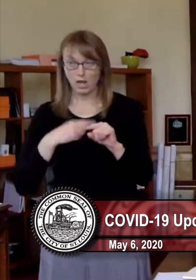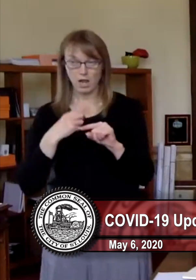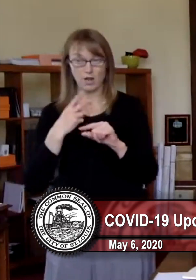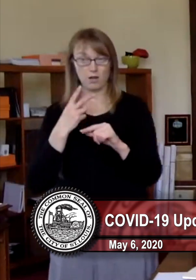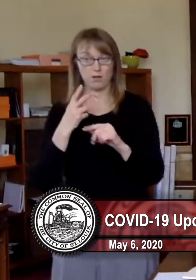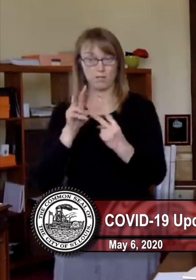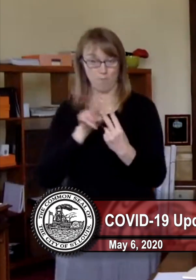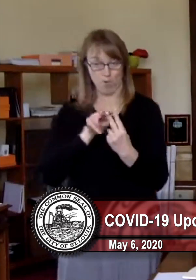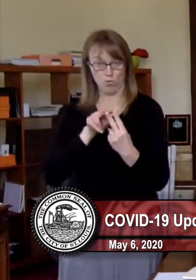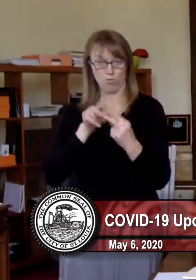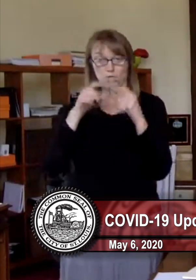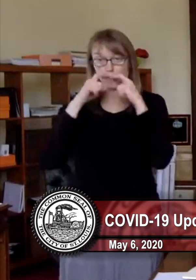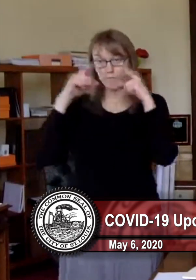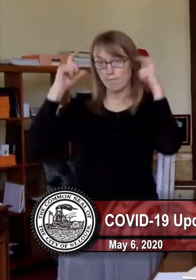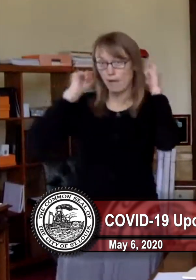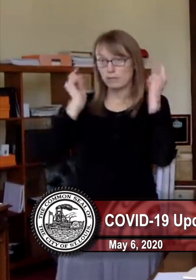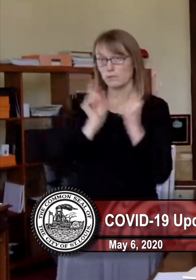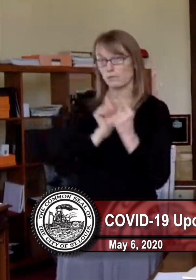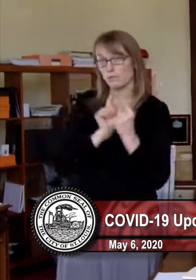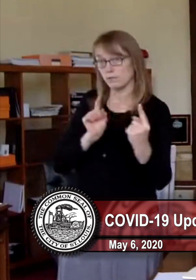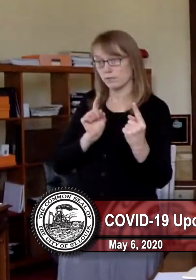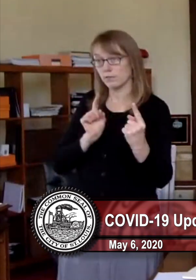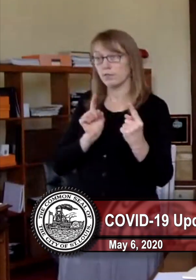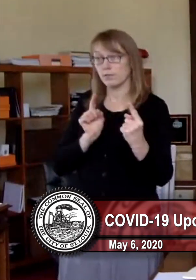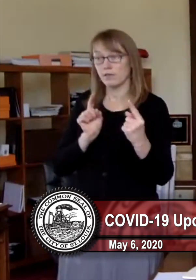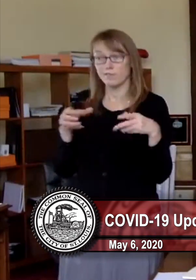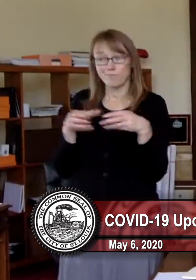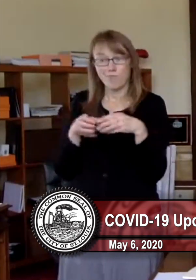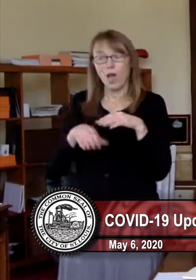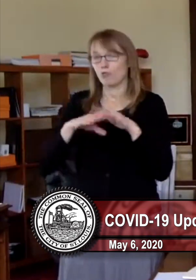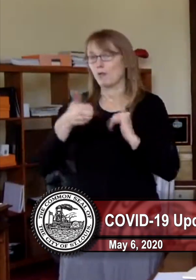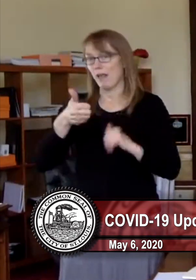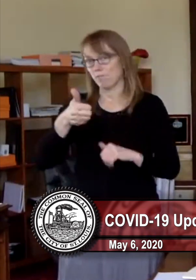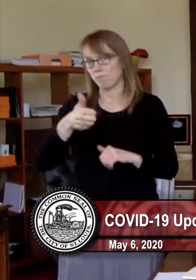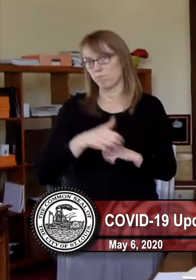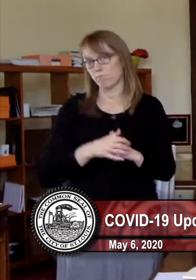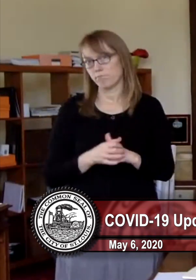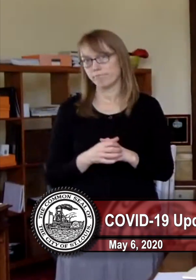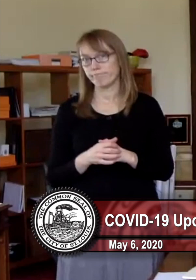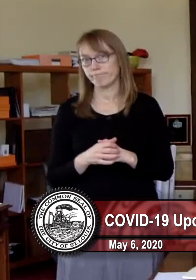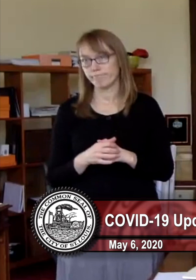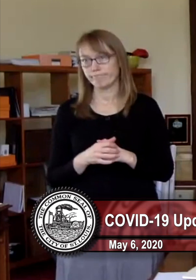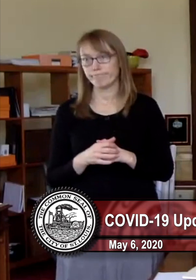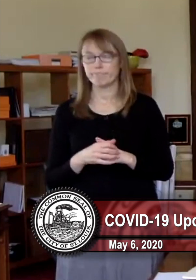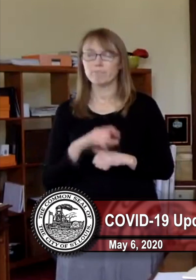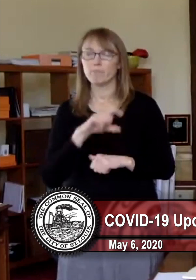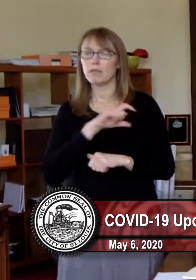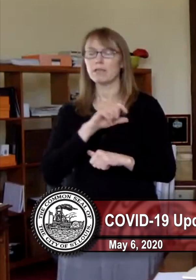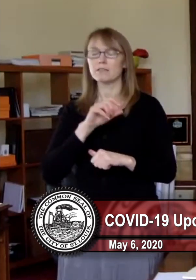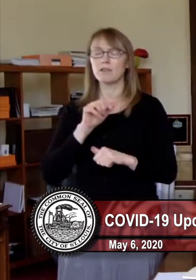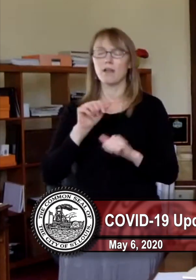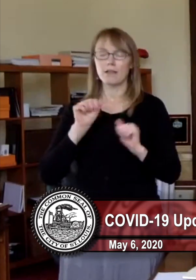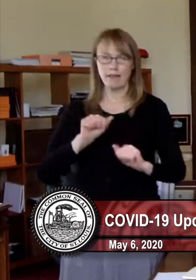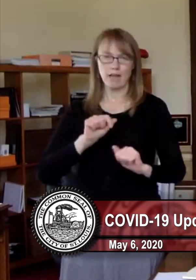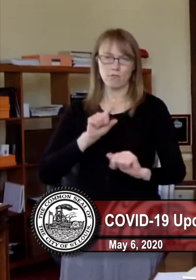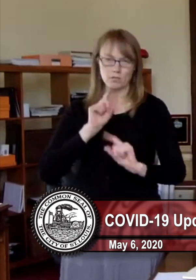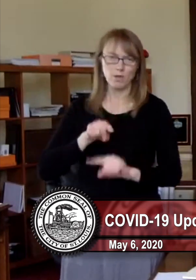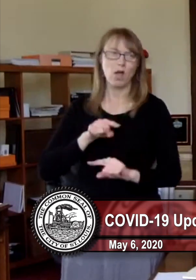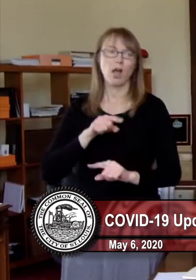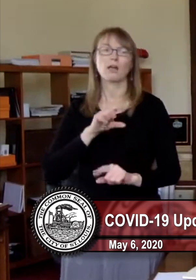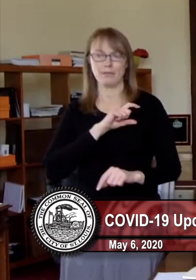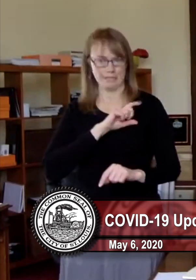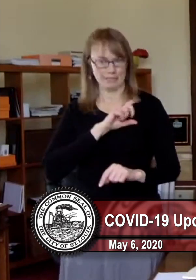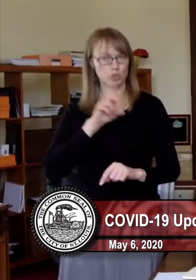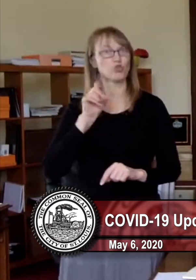police can help break up big parties, and they have. What happens to the moratorium that